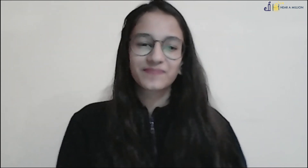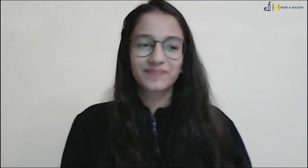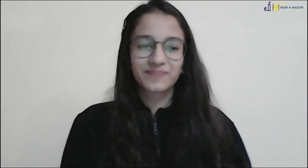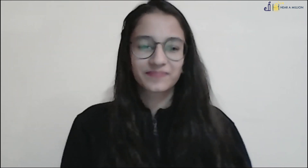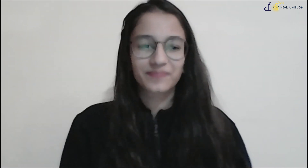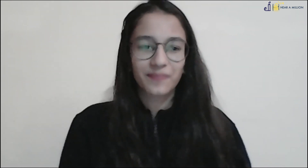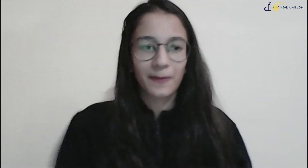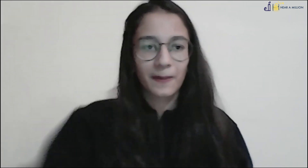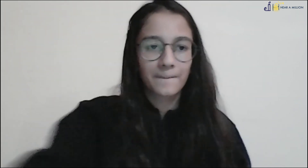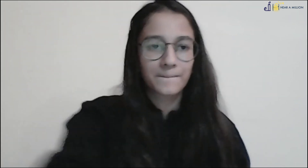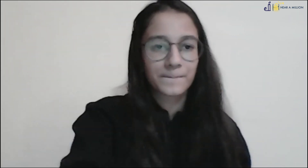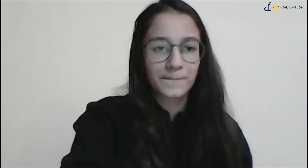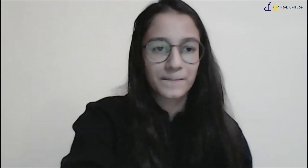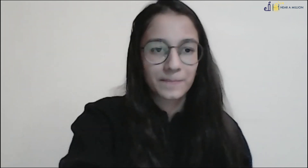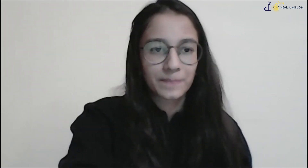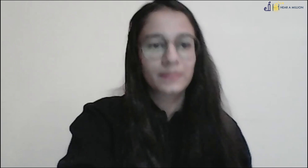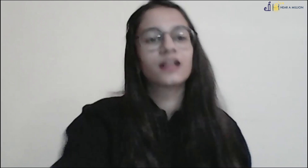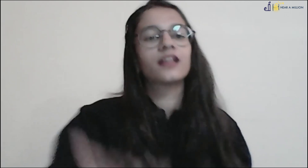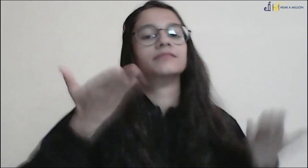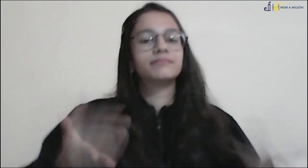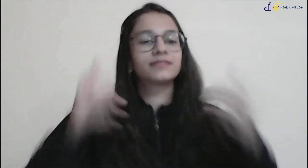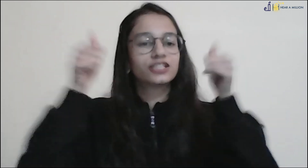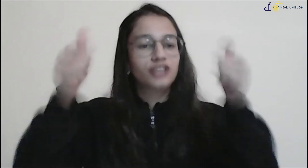are there in this call. However, not everyone has answered.